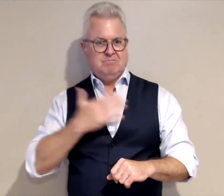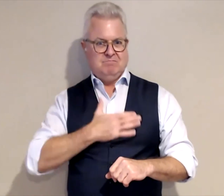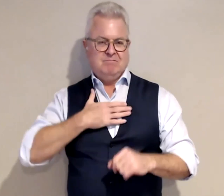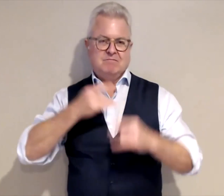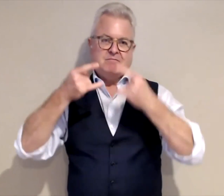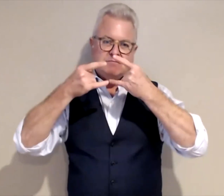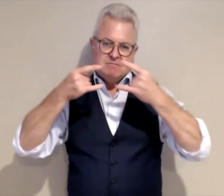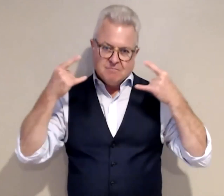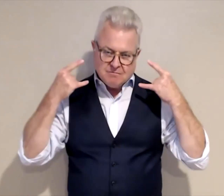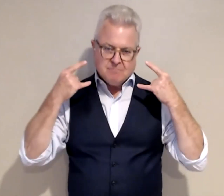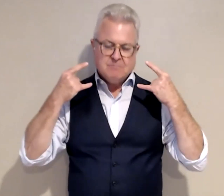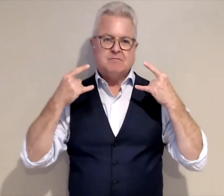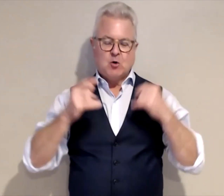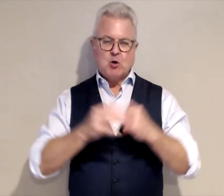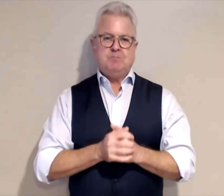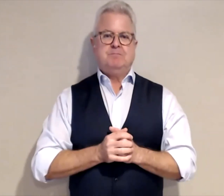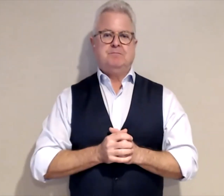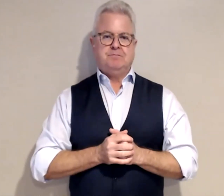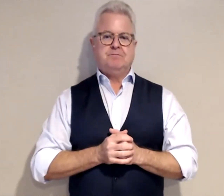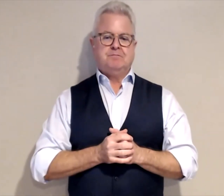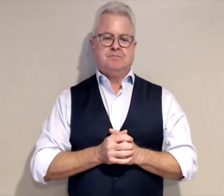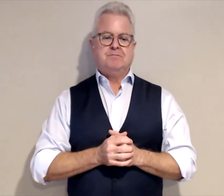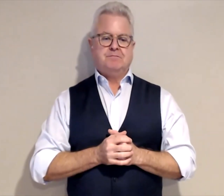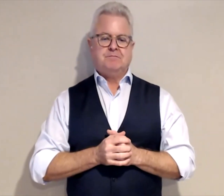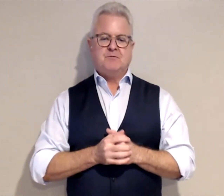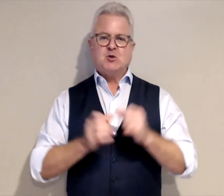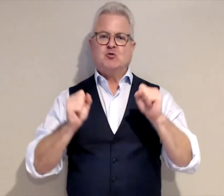Protect yourself and protect others by wearing a mask.